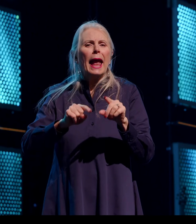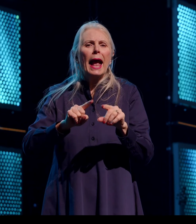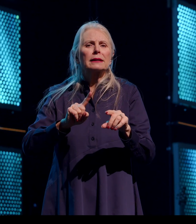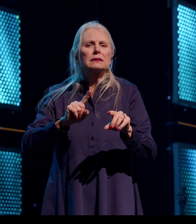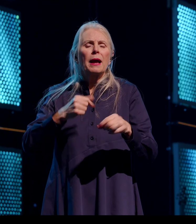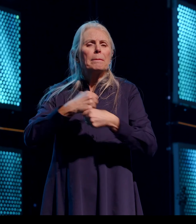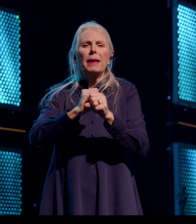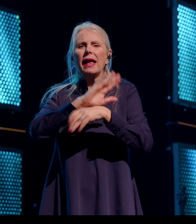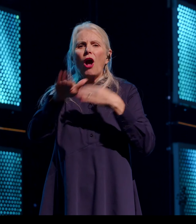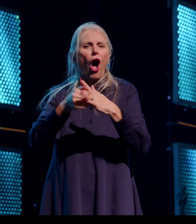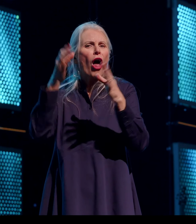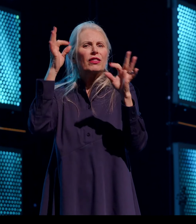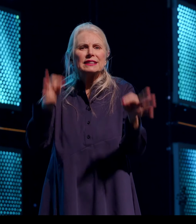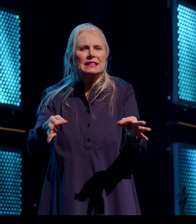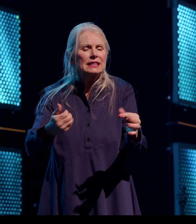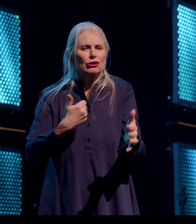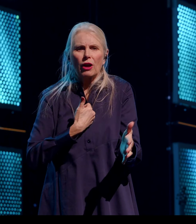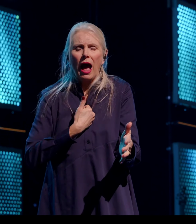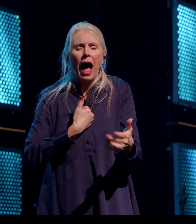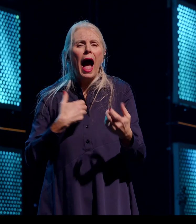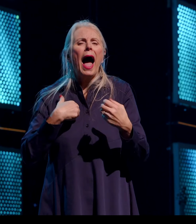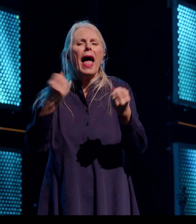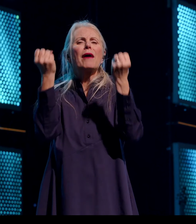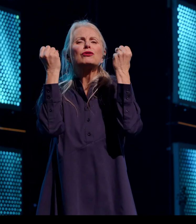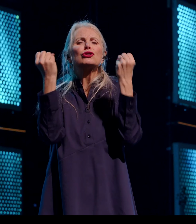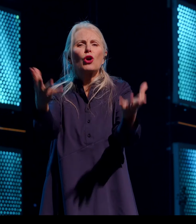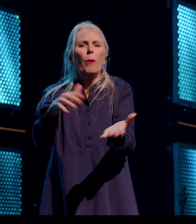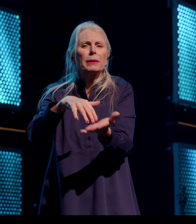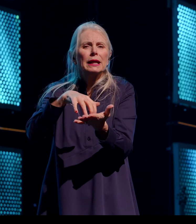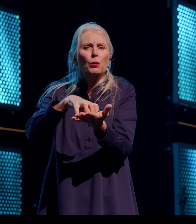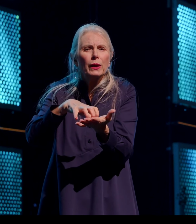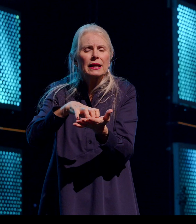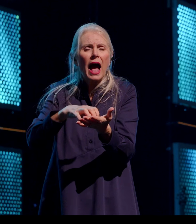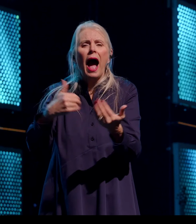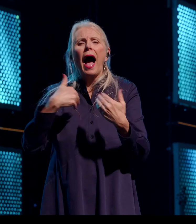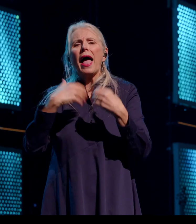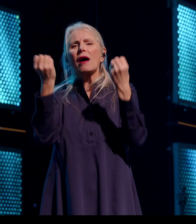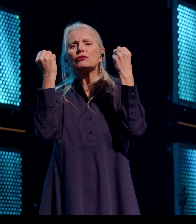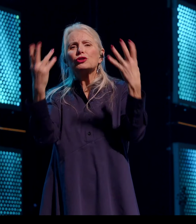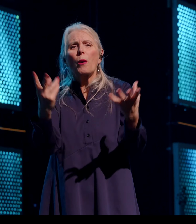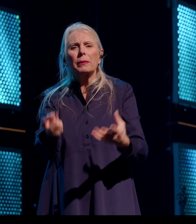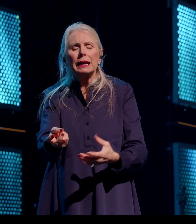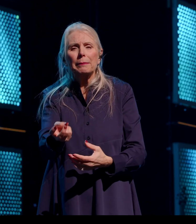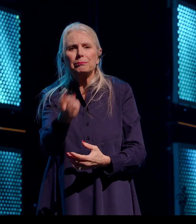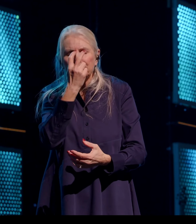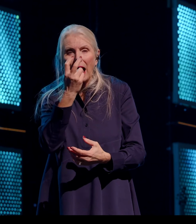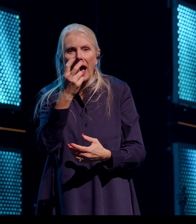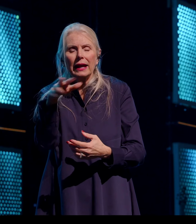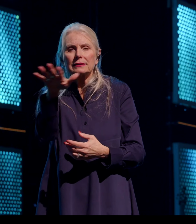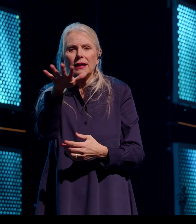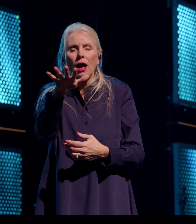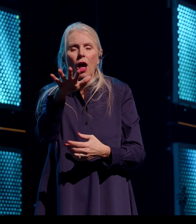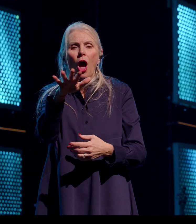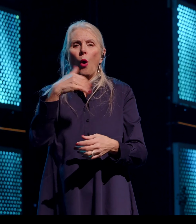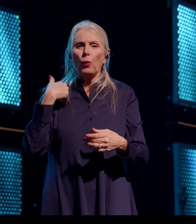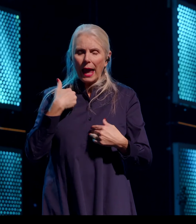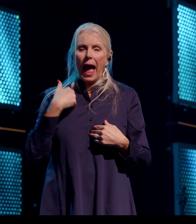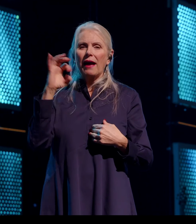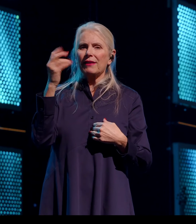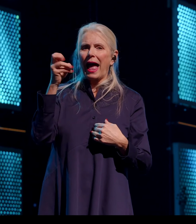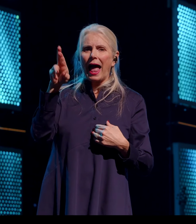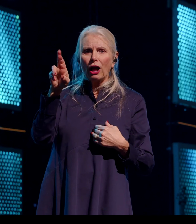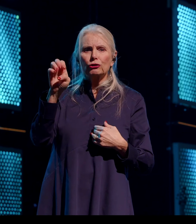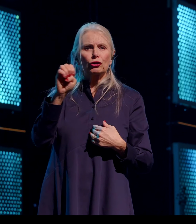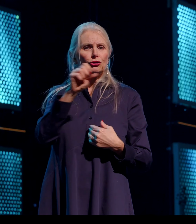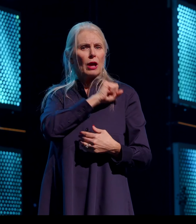many weaknesses. I have so many blind spots. There's an elder board. I have a leadership team. We're constantly working on things together.